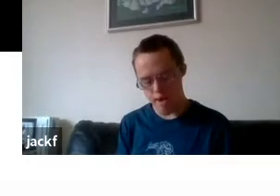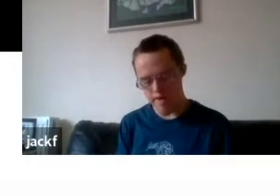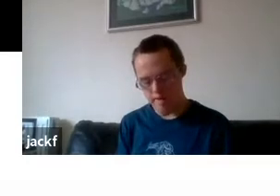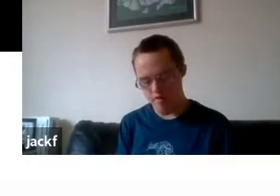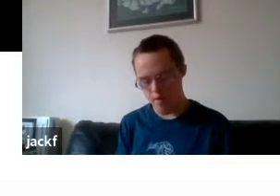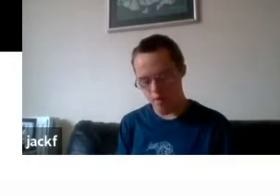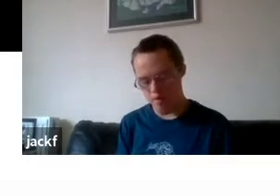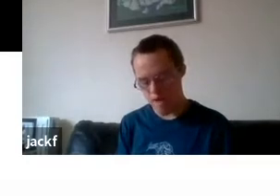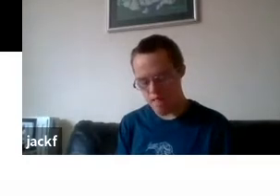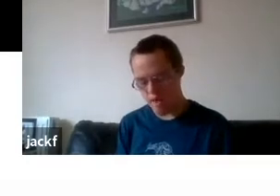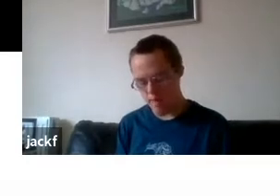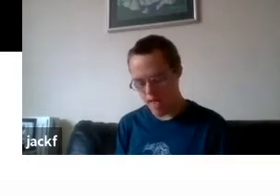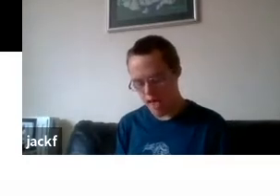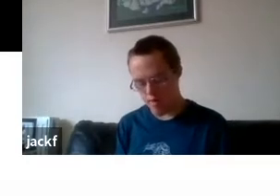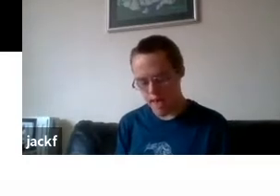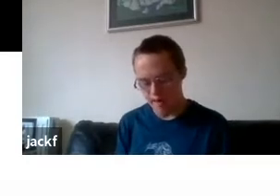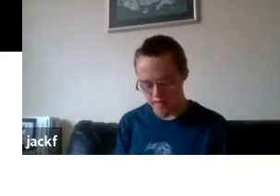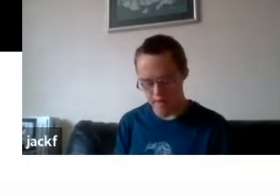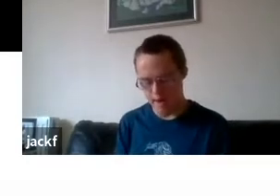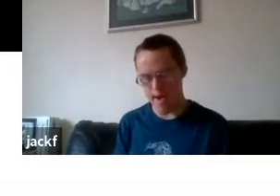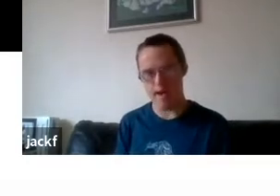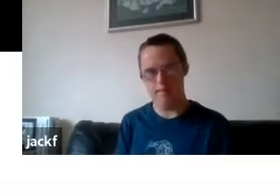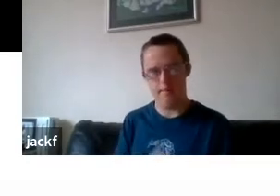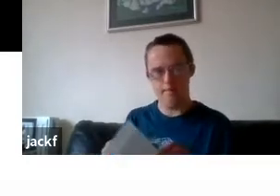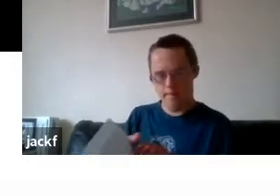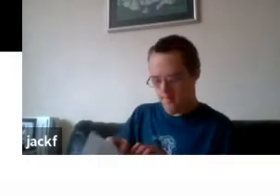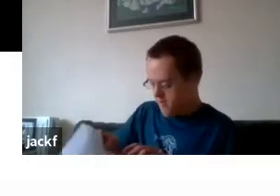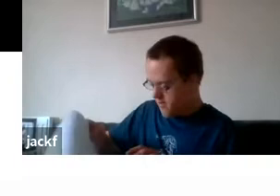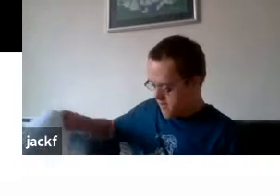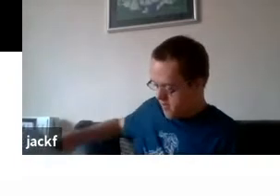will be frogs leaping out everywhere.